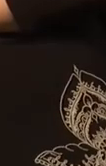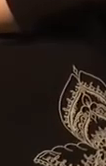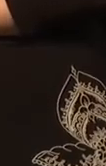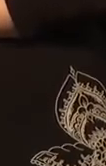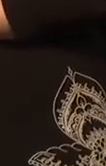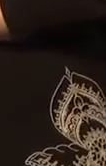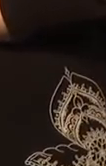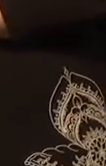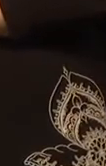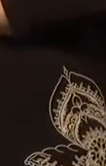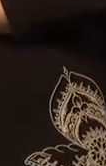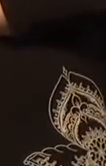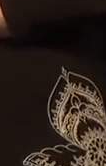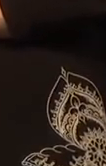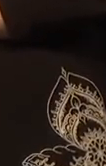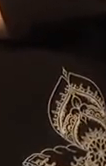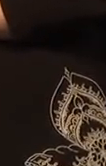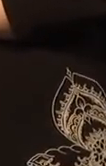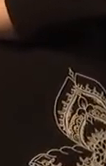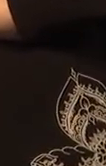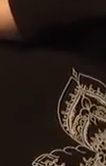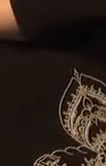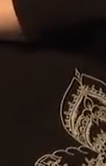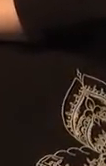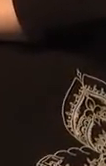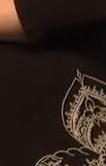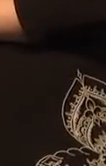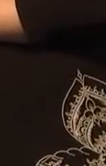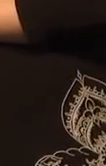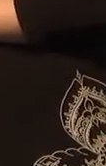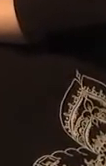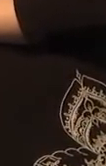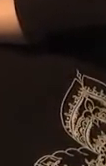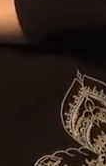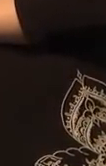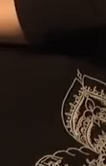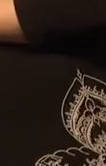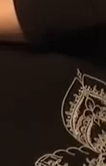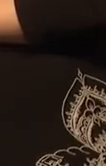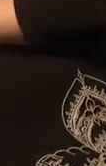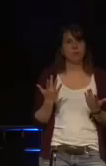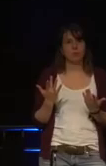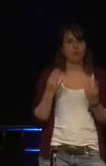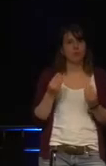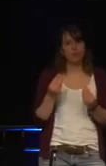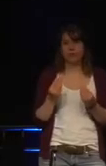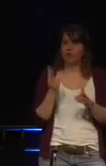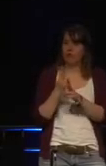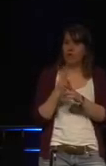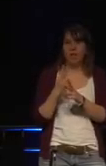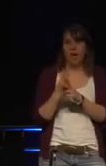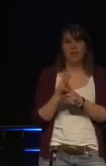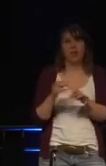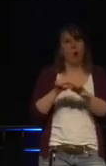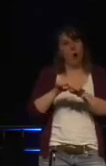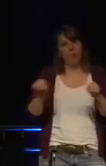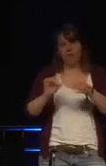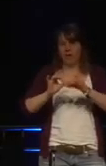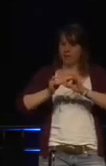find the right contact to send out the information about what's